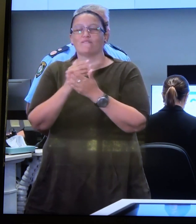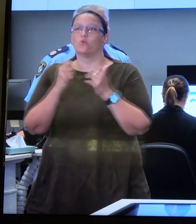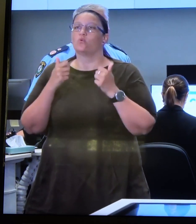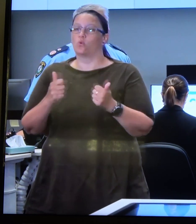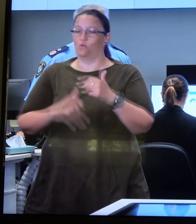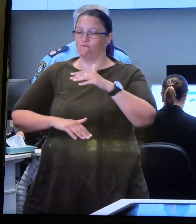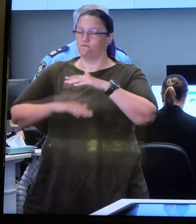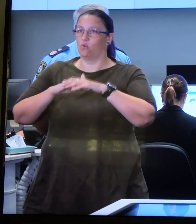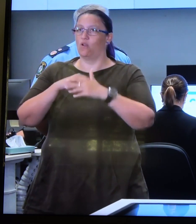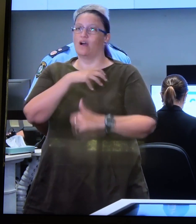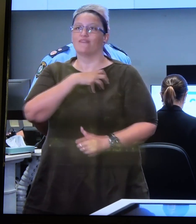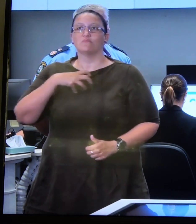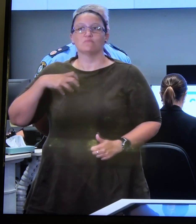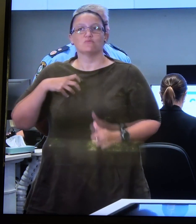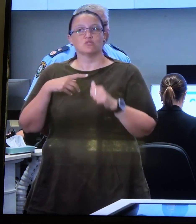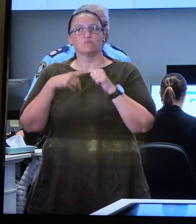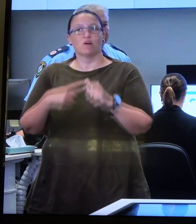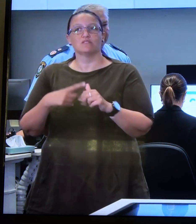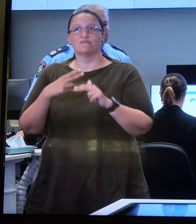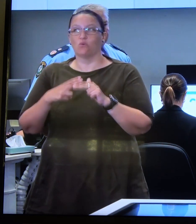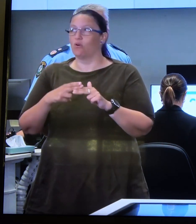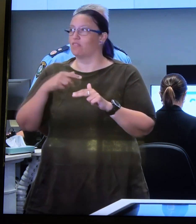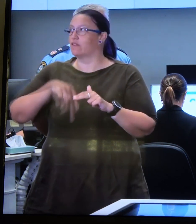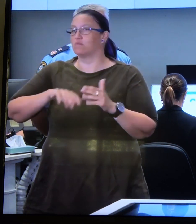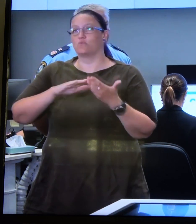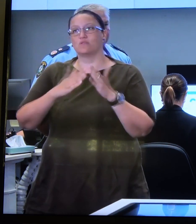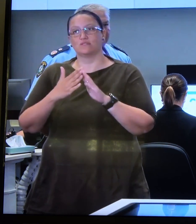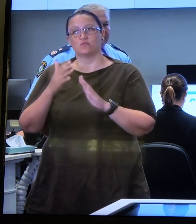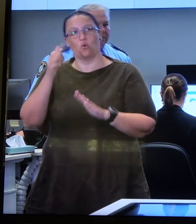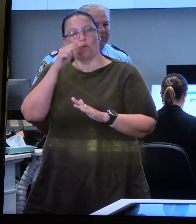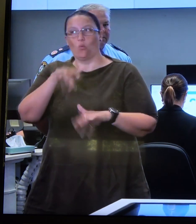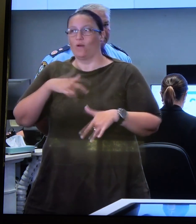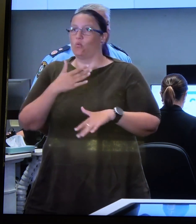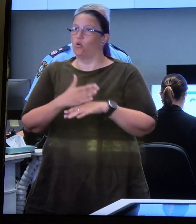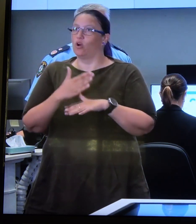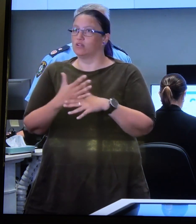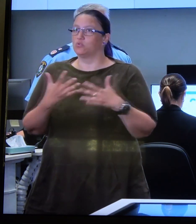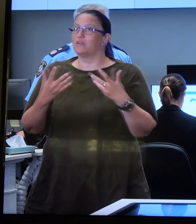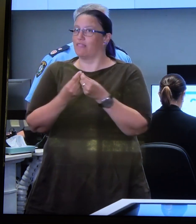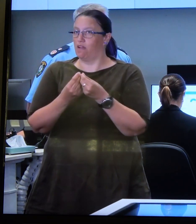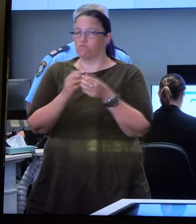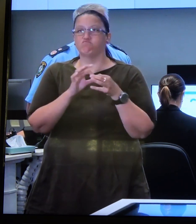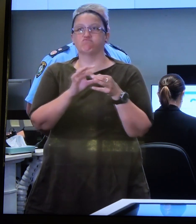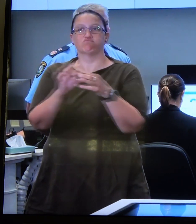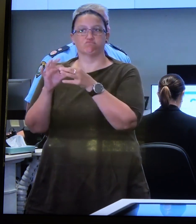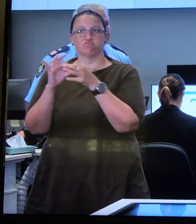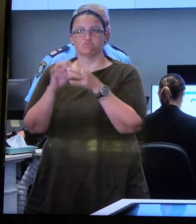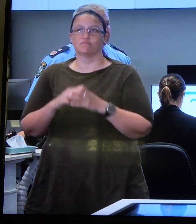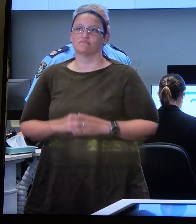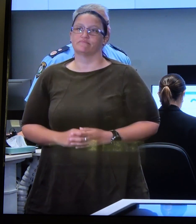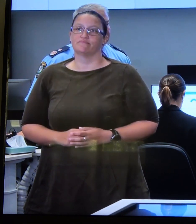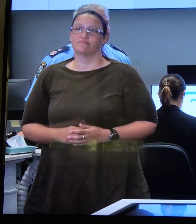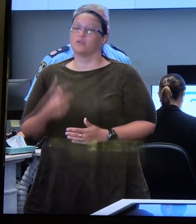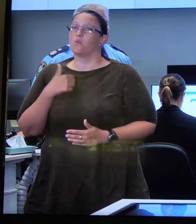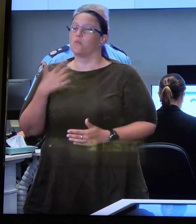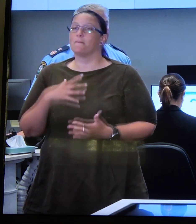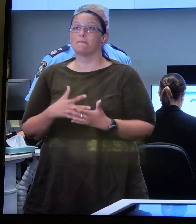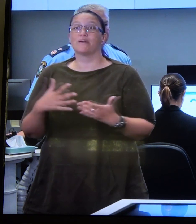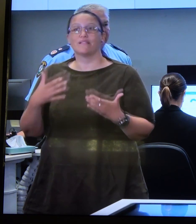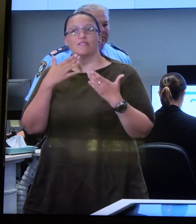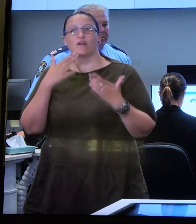response across the community in relation to this issue. Can I thank the community also for responding well after